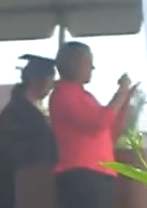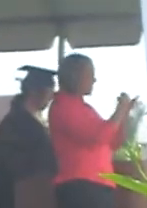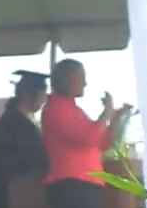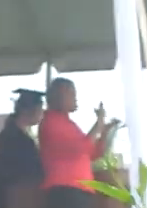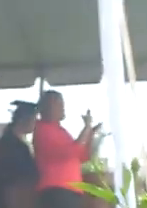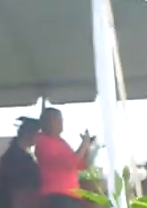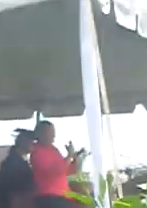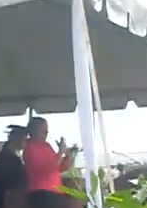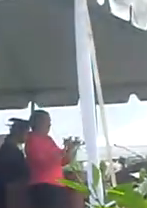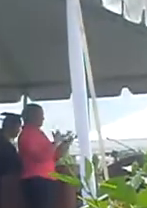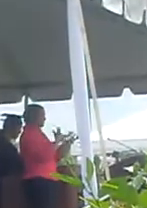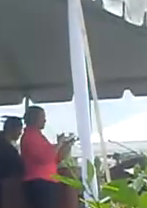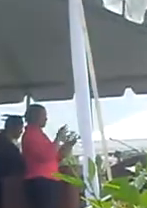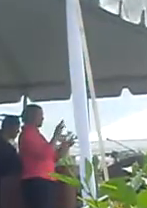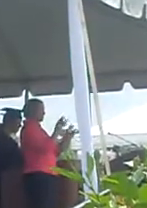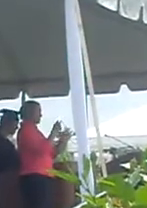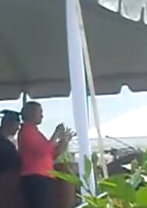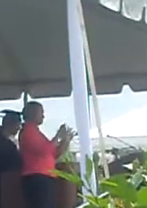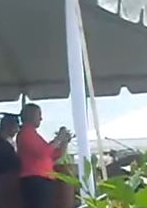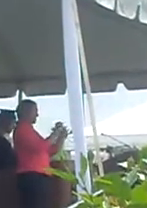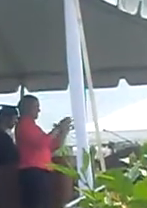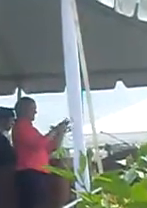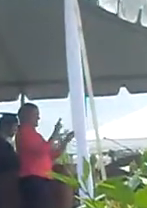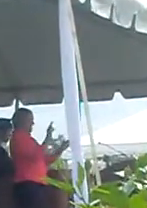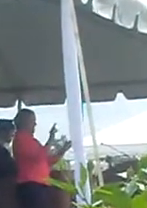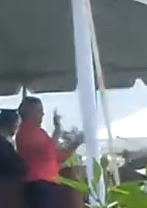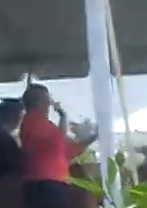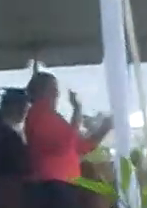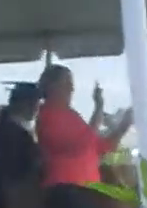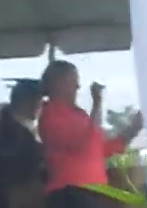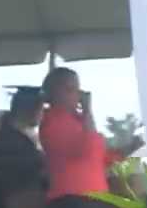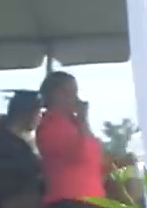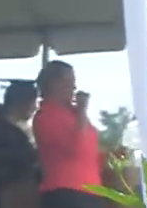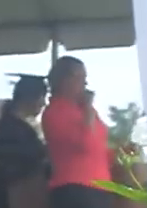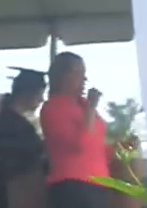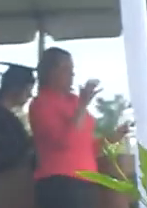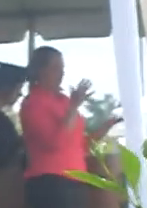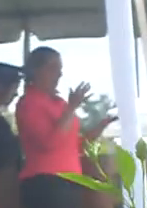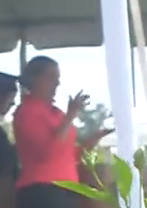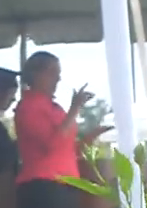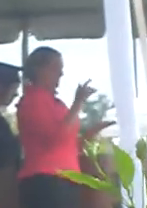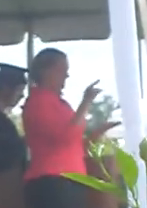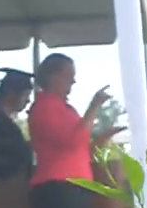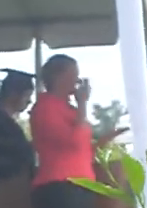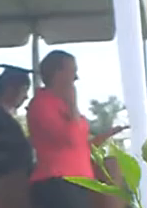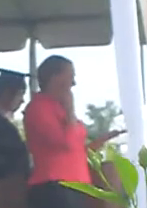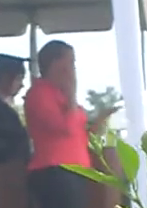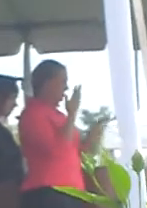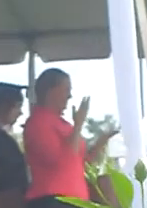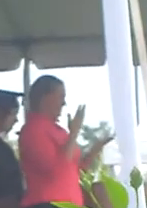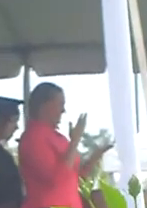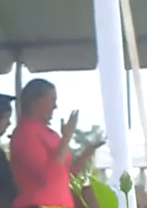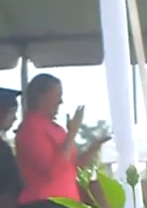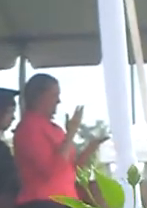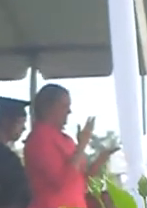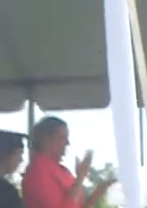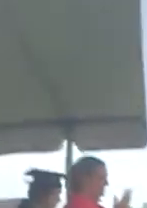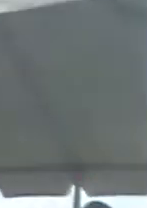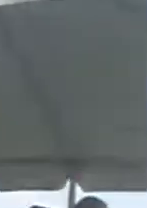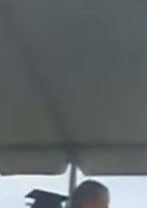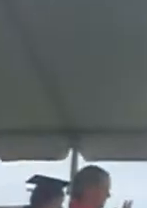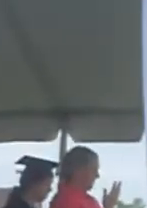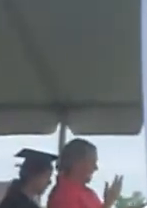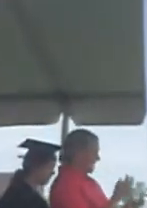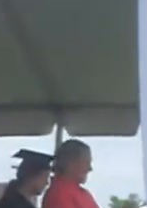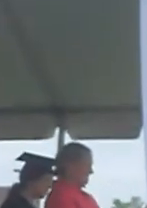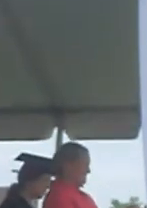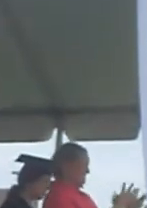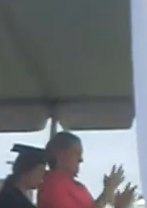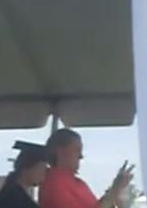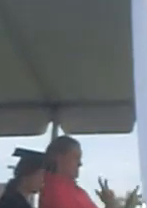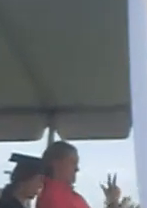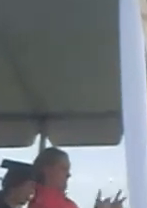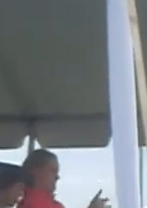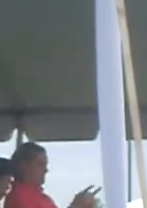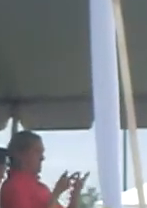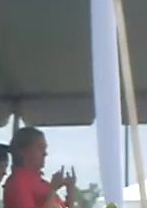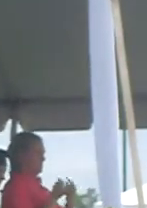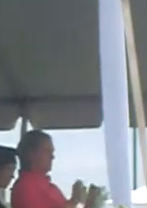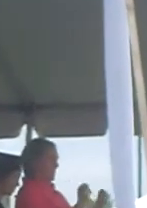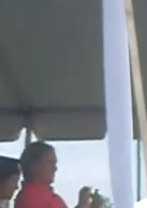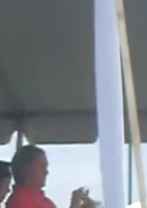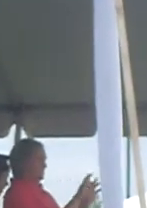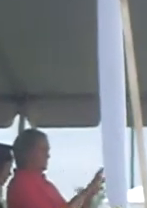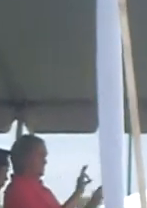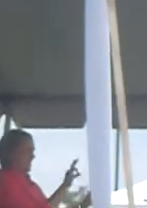girl. The kind that is 9 to 5 or the off, something like that. Many people will attempt to meet their perfect